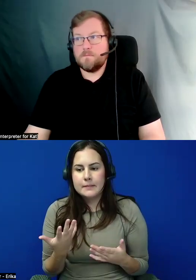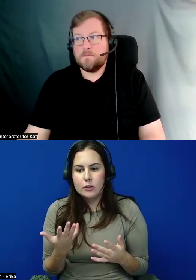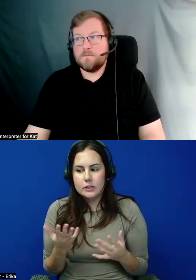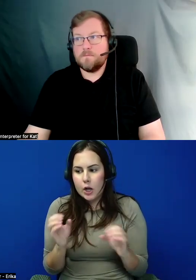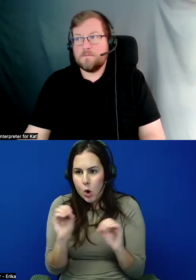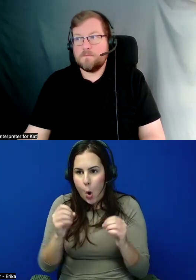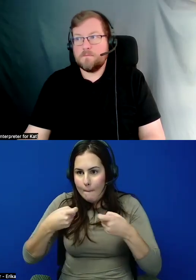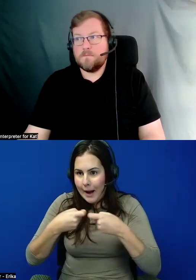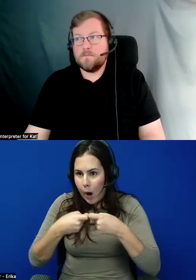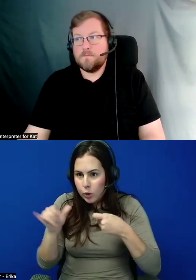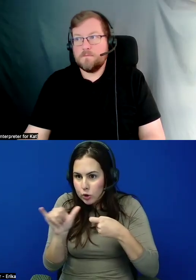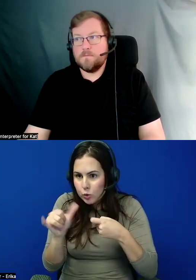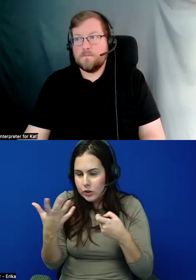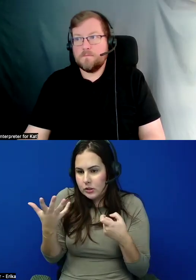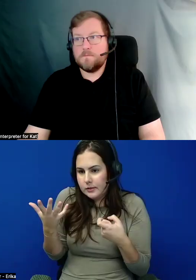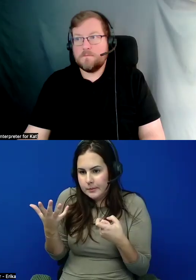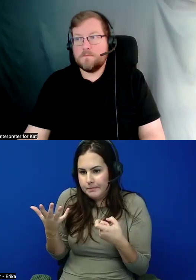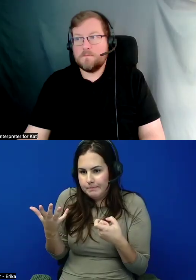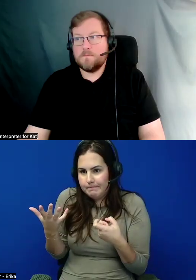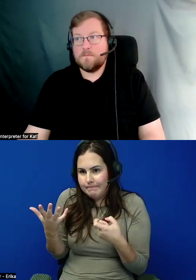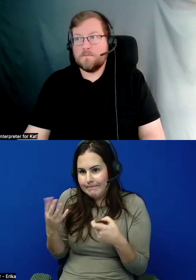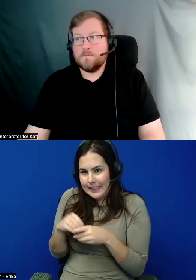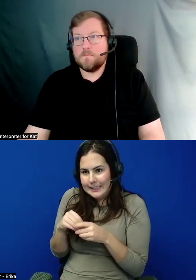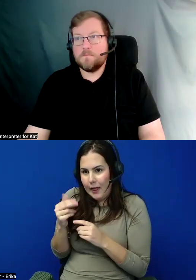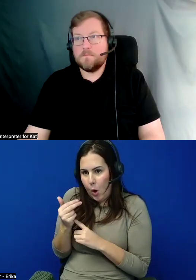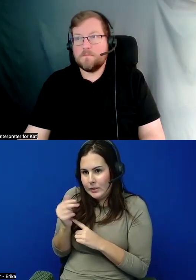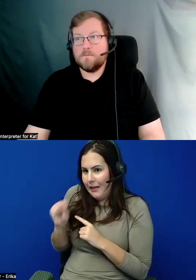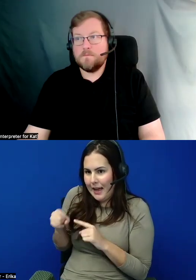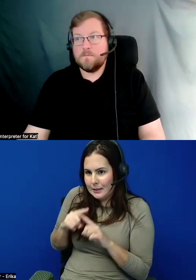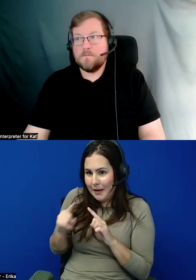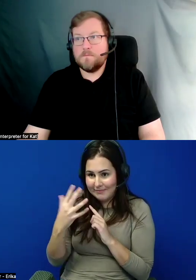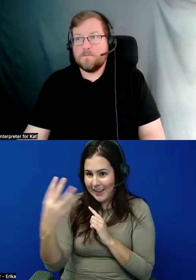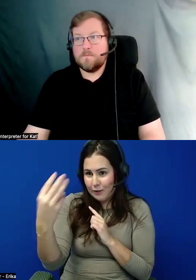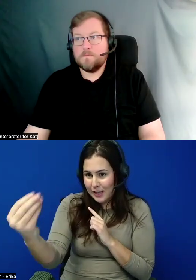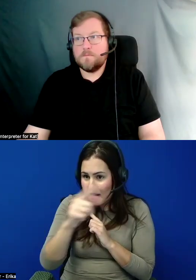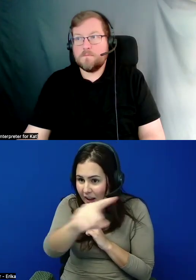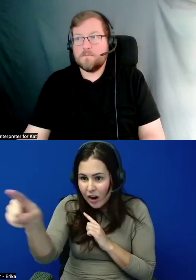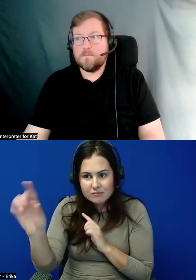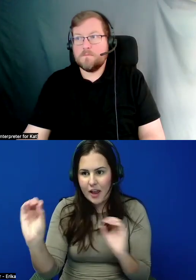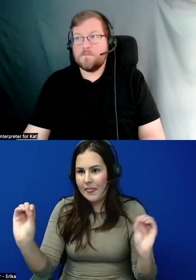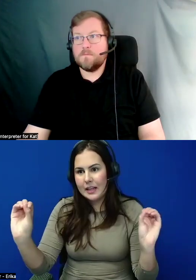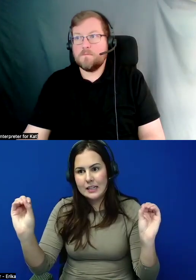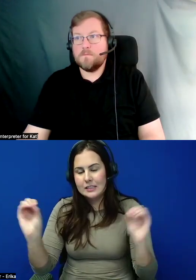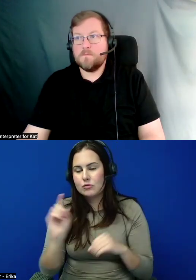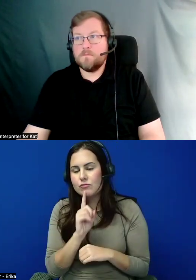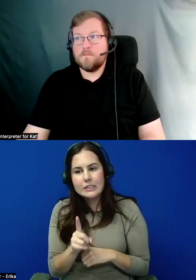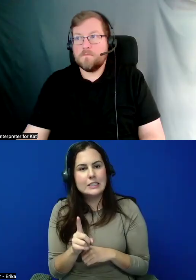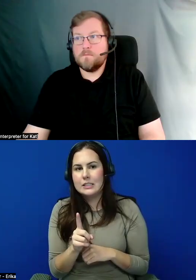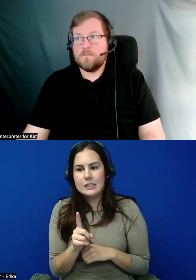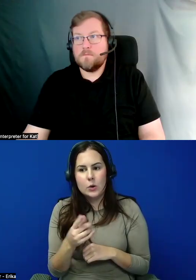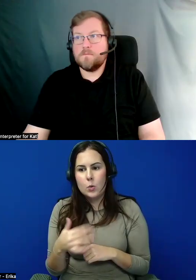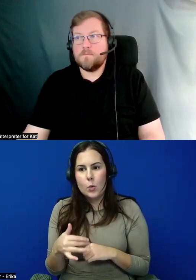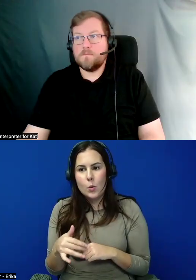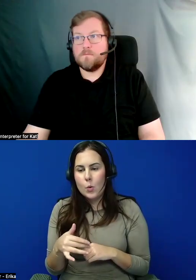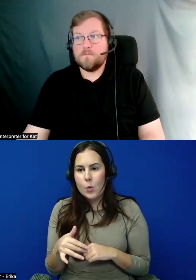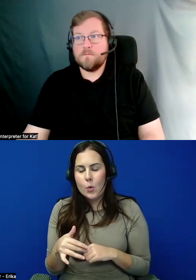local generators running things if there's power. And so it's really like adjacent to